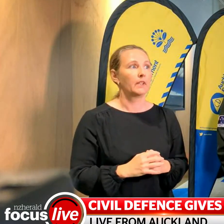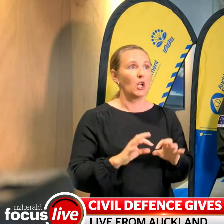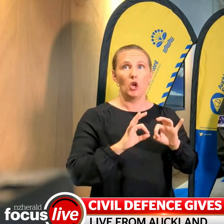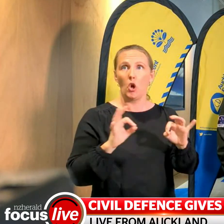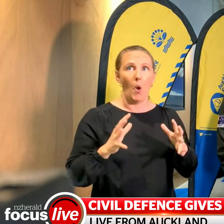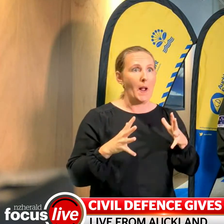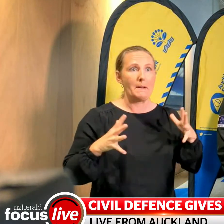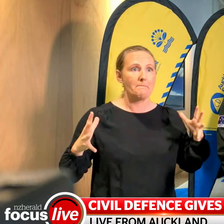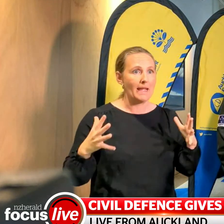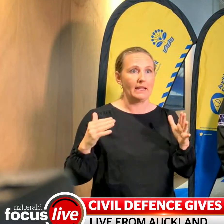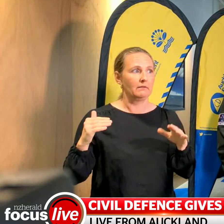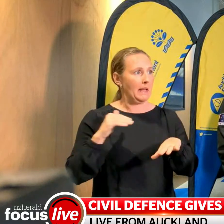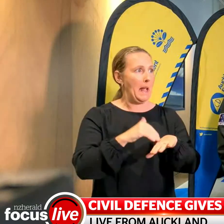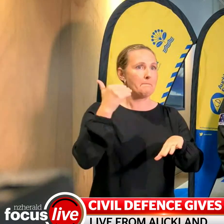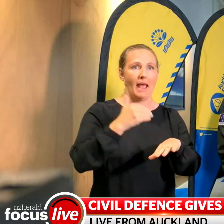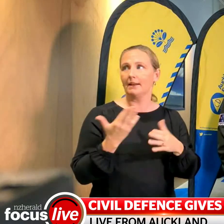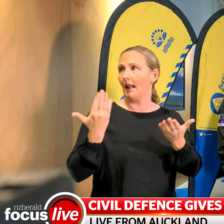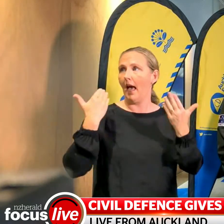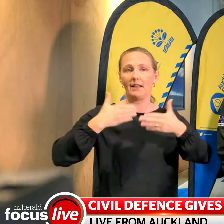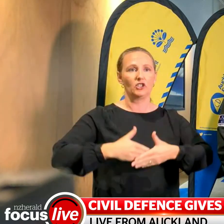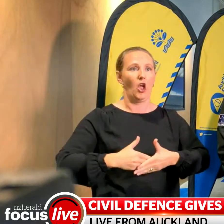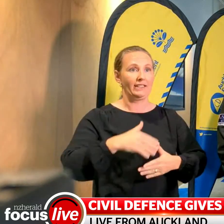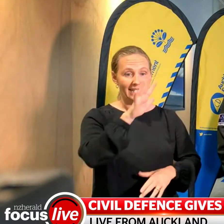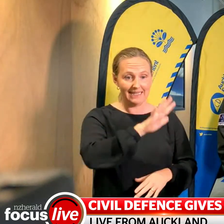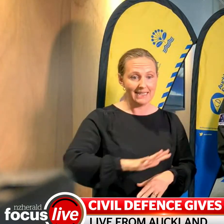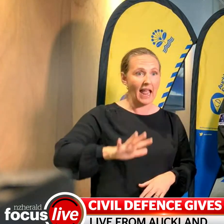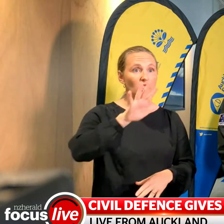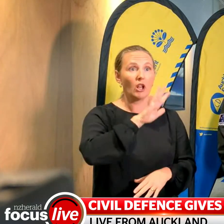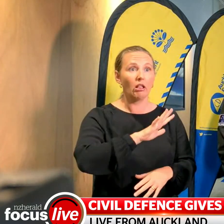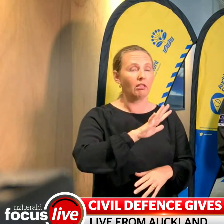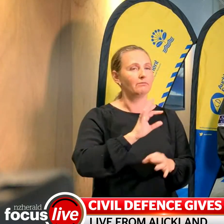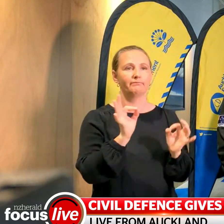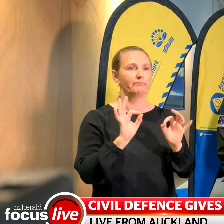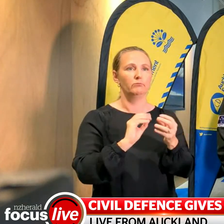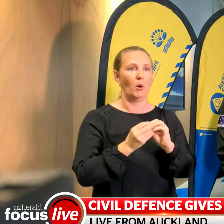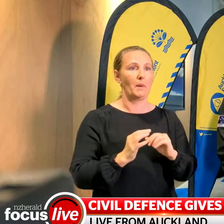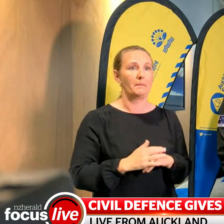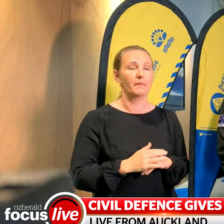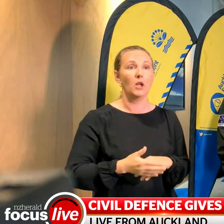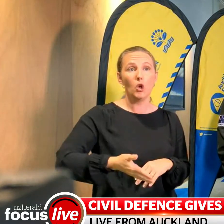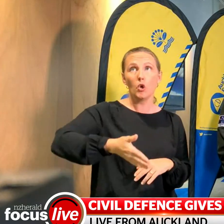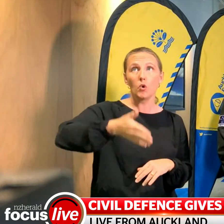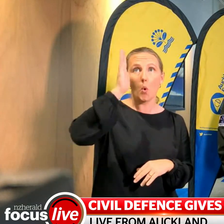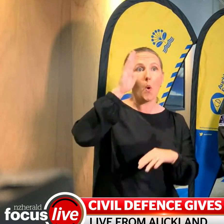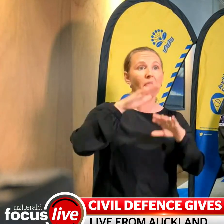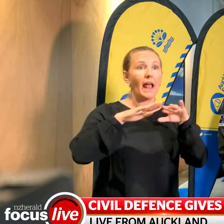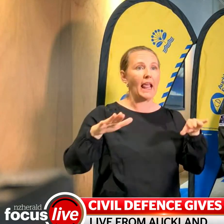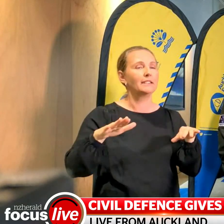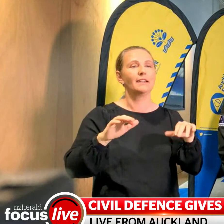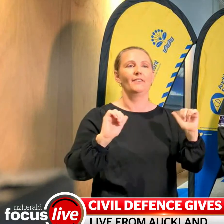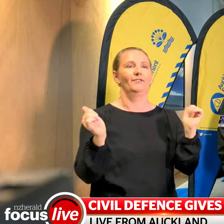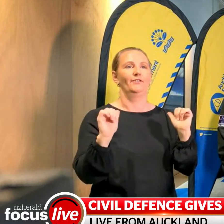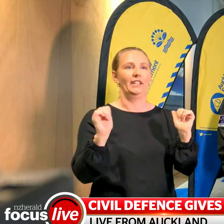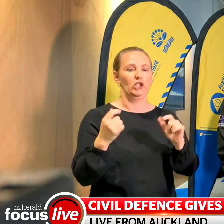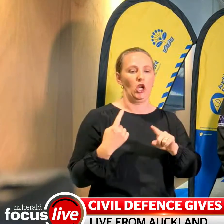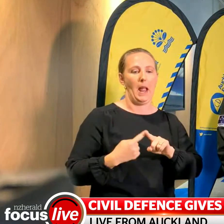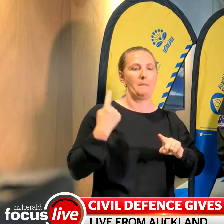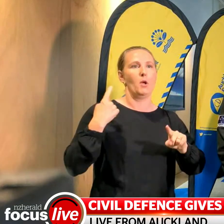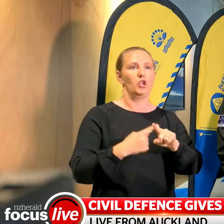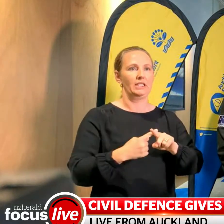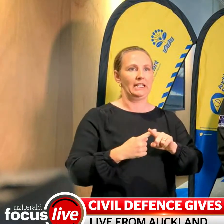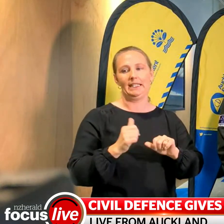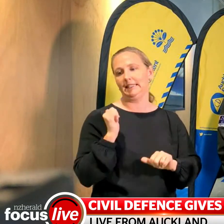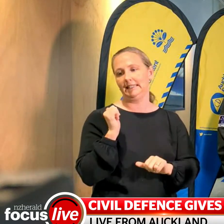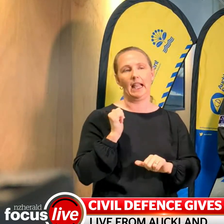developments overnight from a national level that are adverse. As you know, Northland was able to end its declaration of emergency